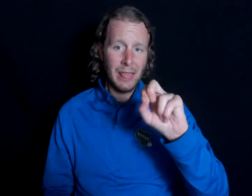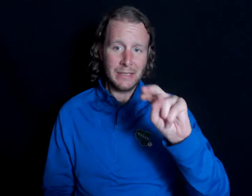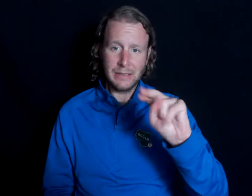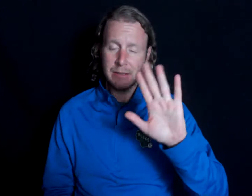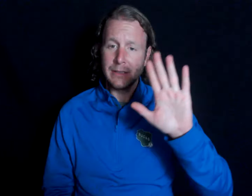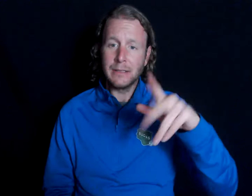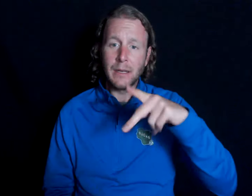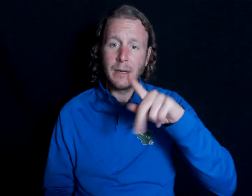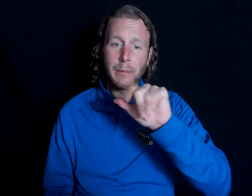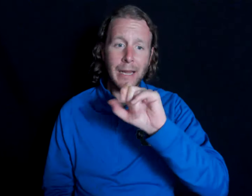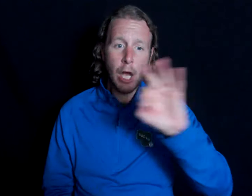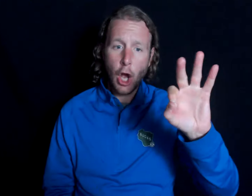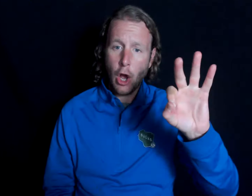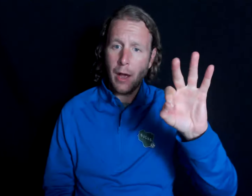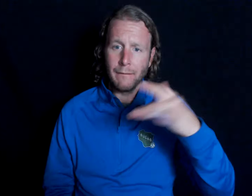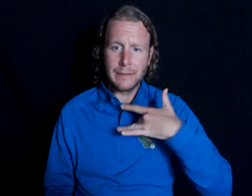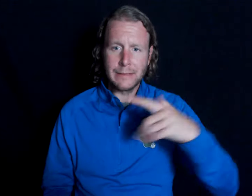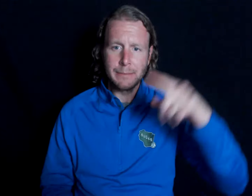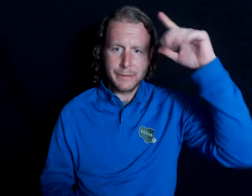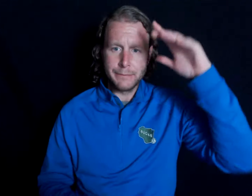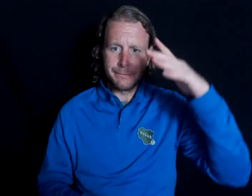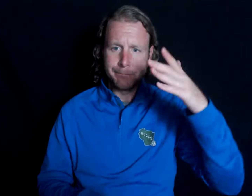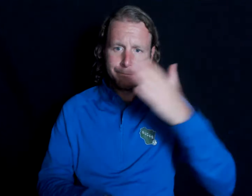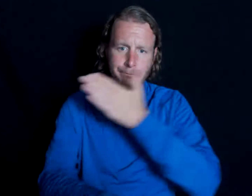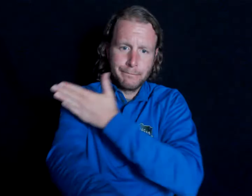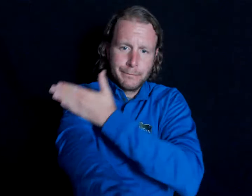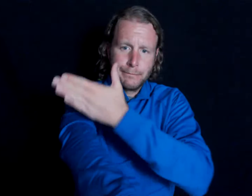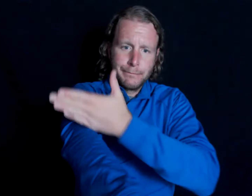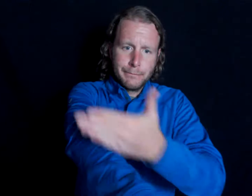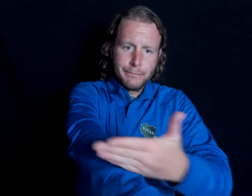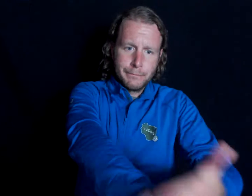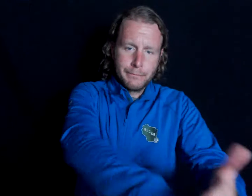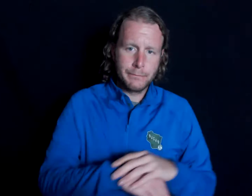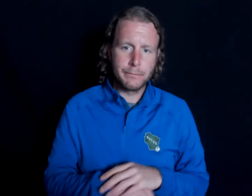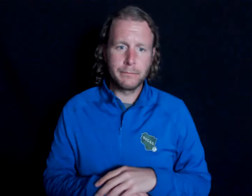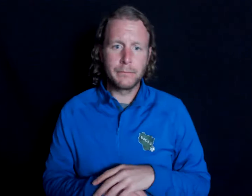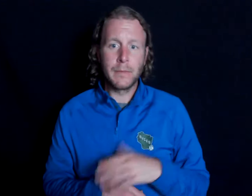And he went from 19.5 last year in the regular season to 16.8.